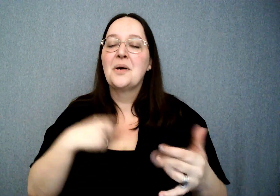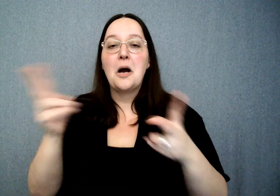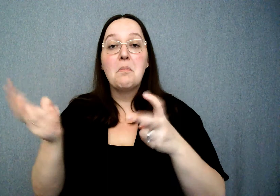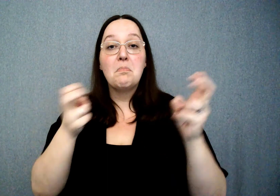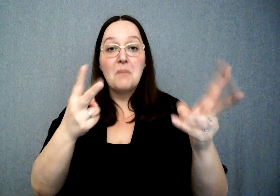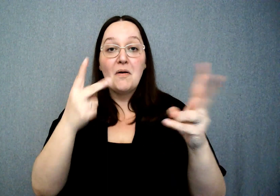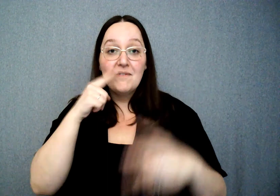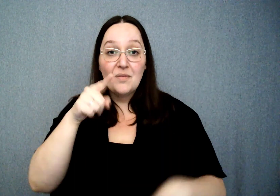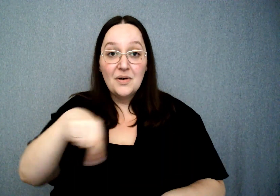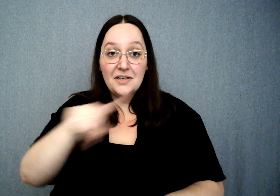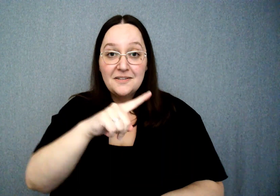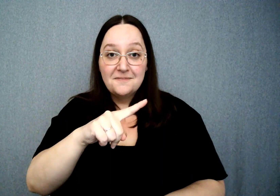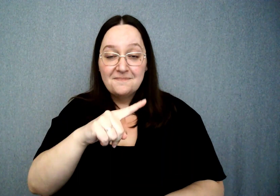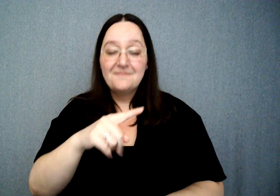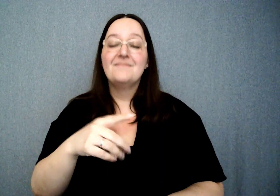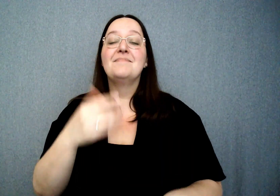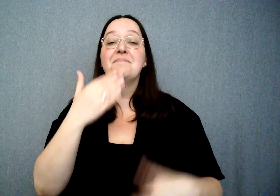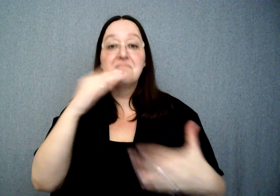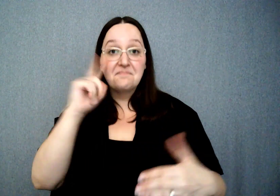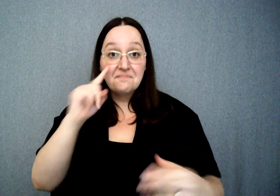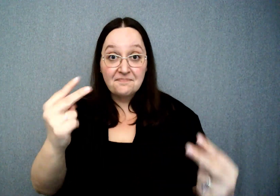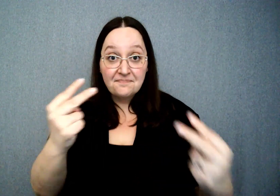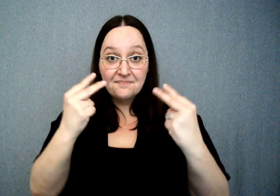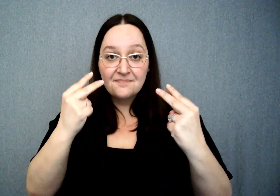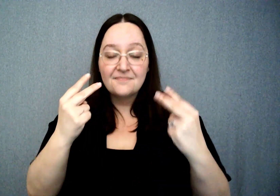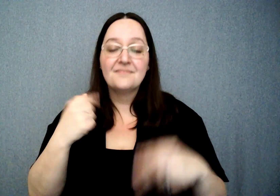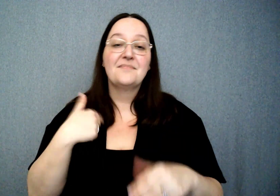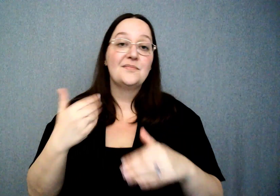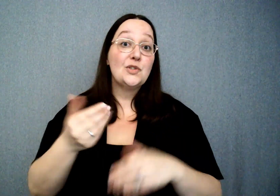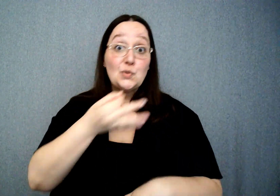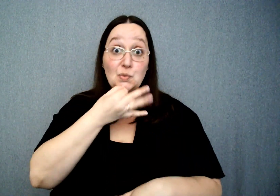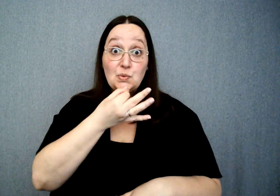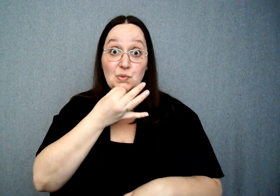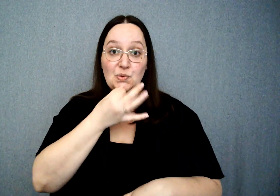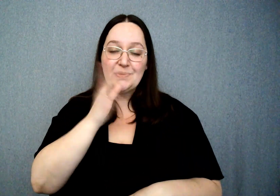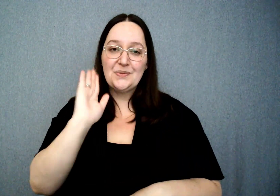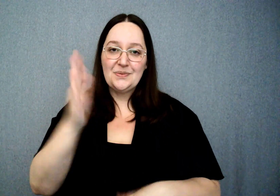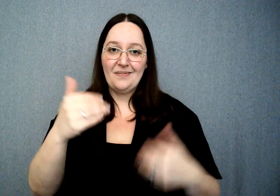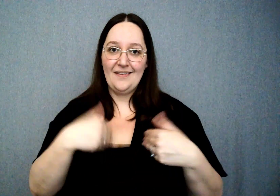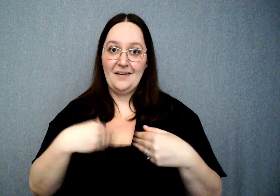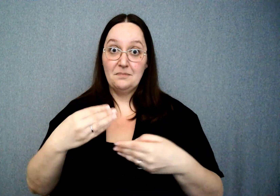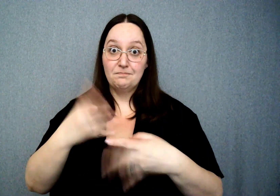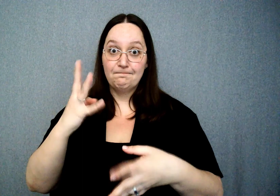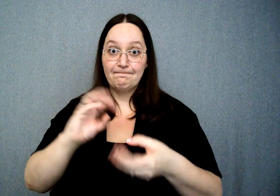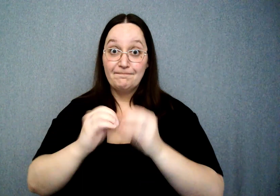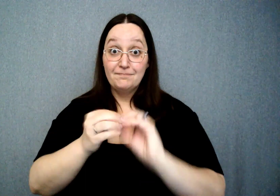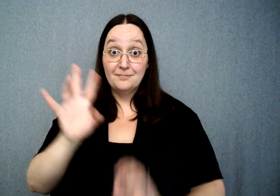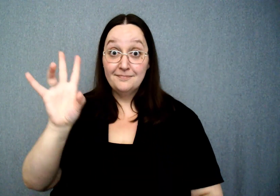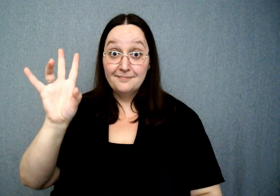But it's better now. I am posting this for you. Thank you for watching. I will see you soon. We will now have our list number